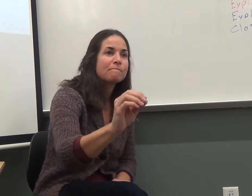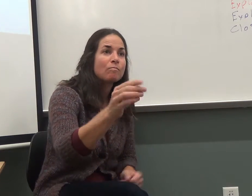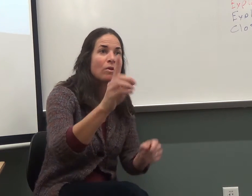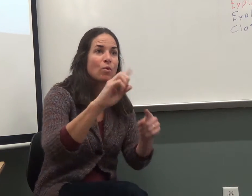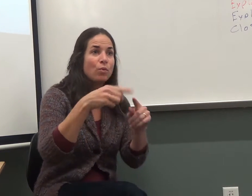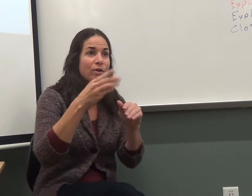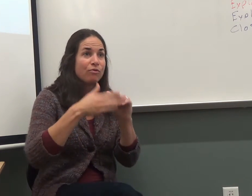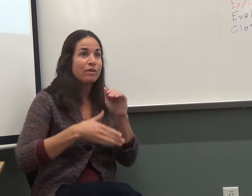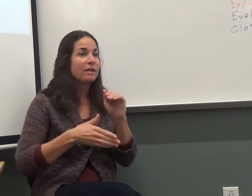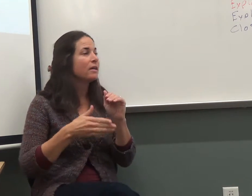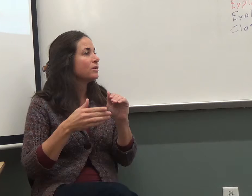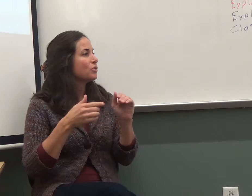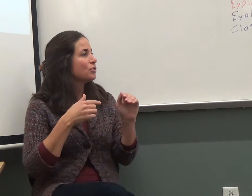may leave early if you're finished.